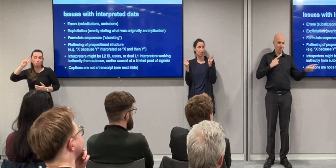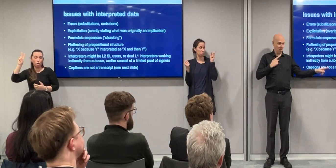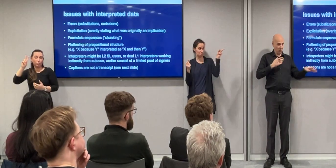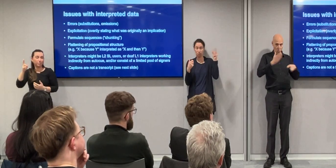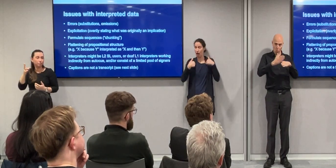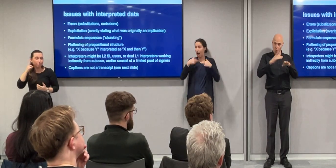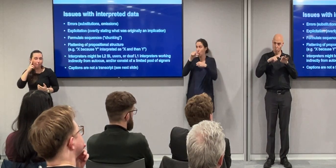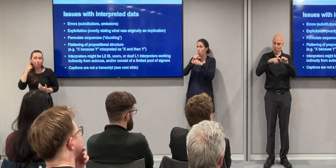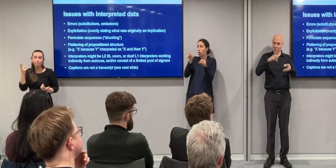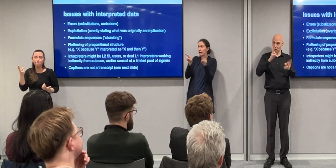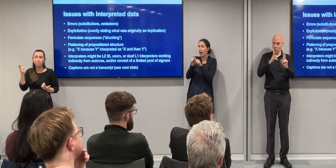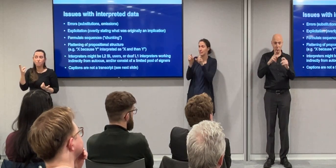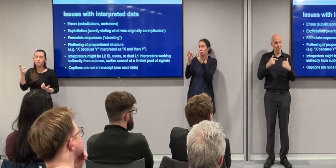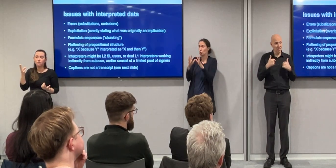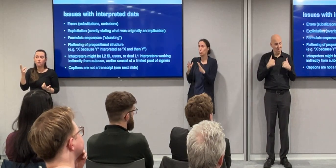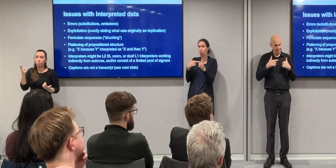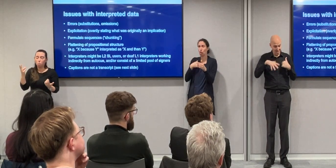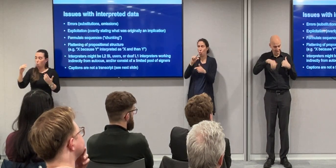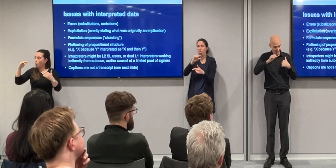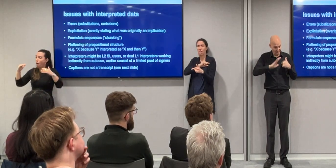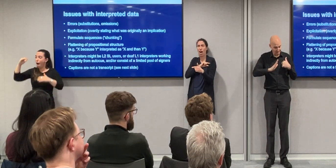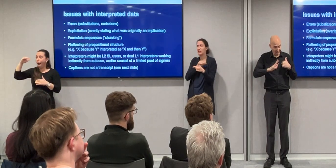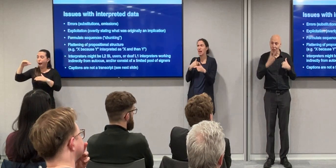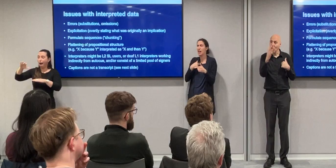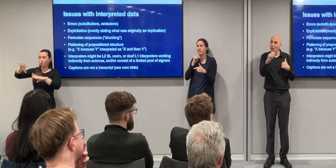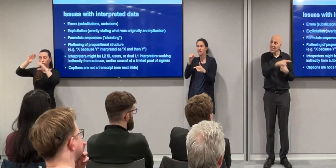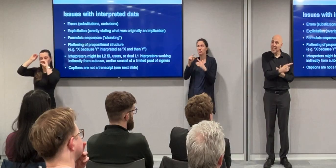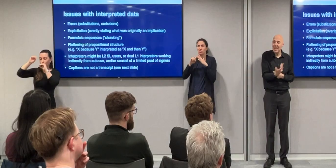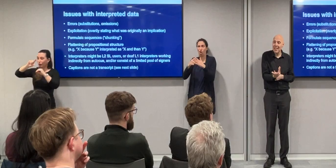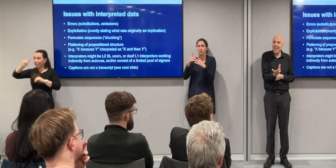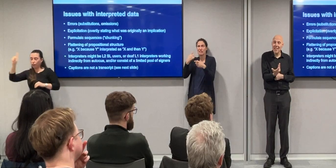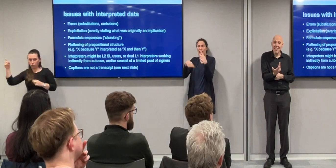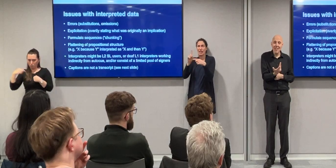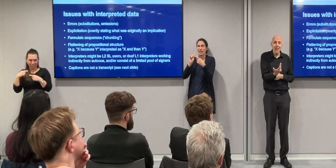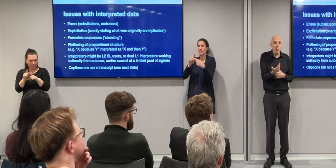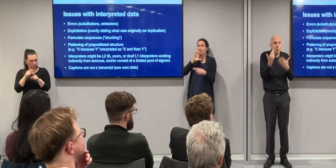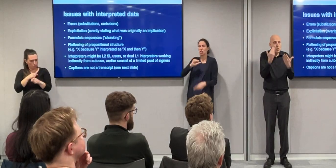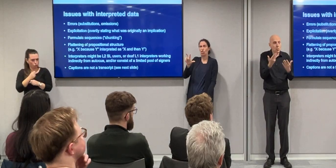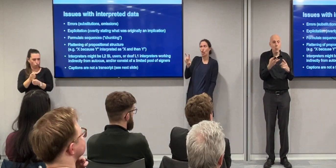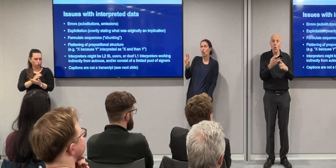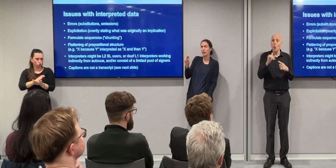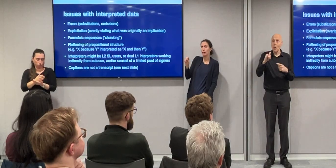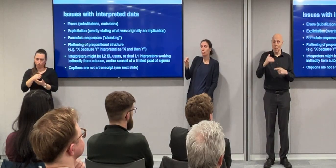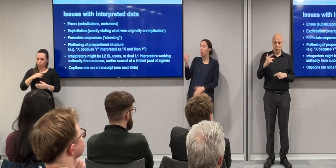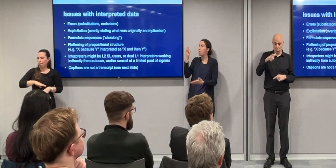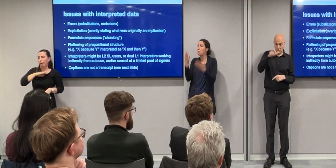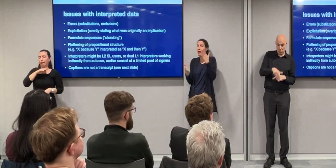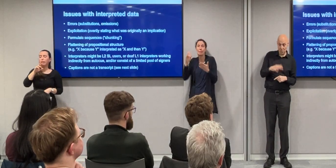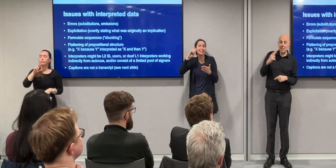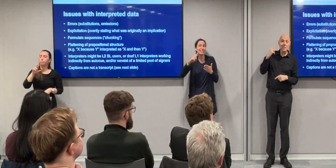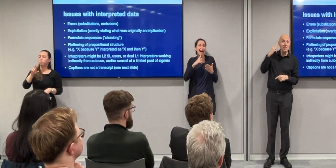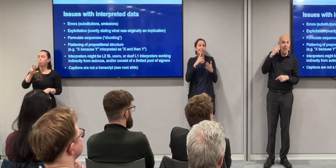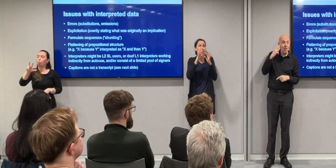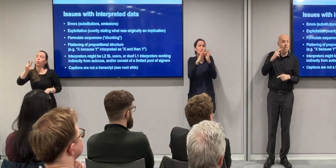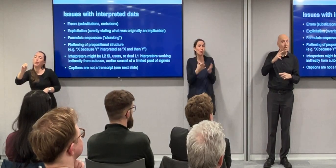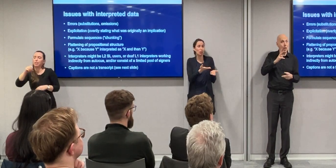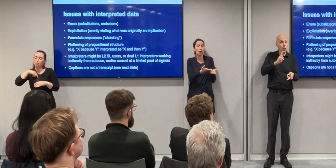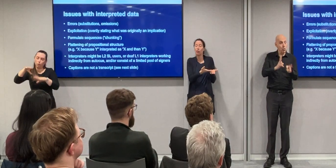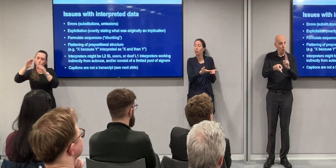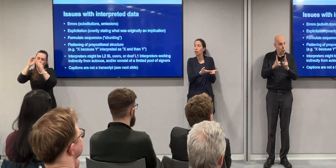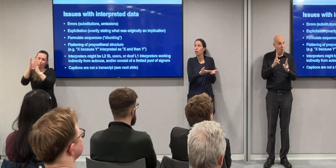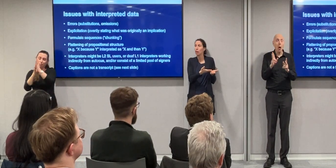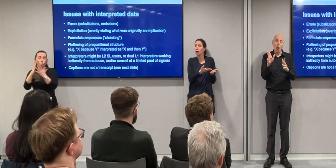qualified interpreter. I didn't start signing until I was about 30. Or they may be a deaf interpreter. That's more common now, but they